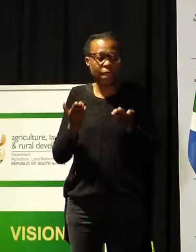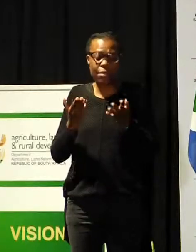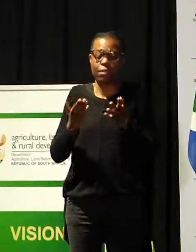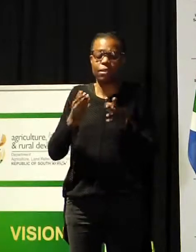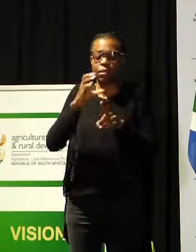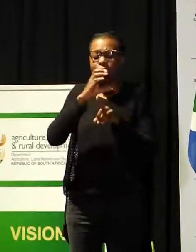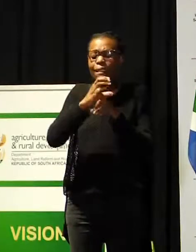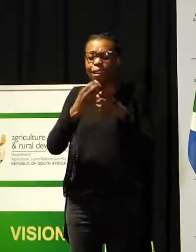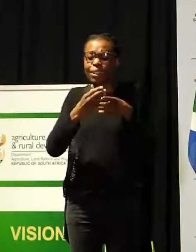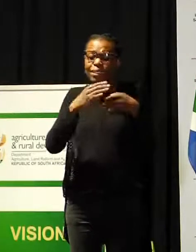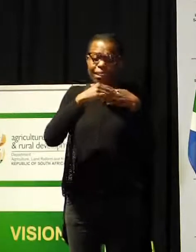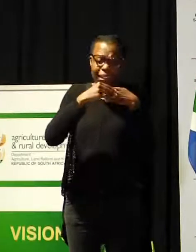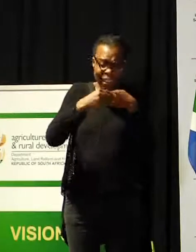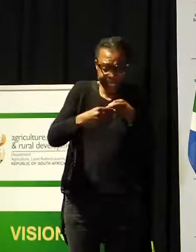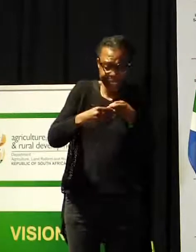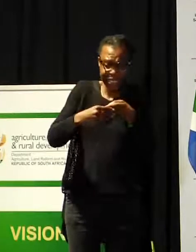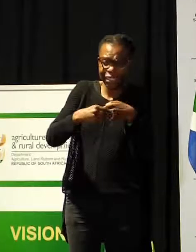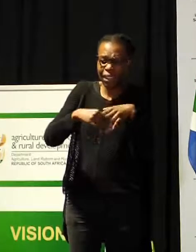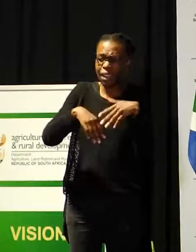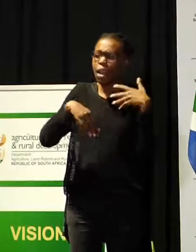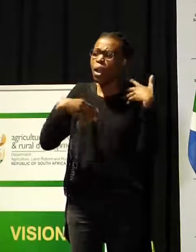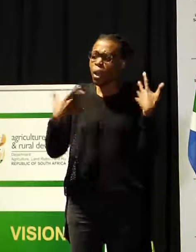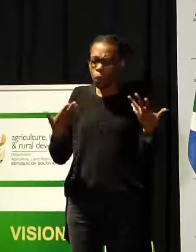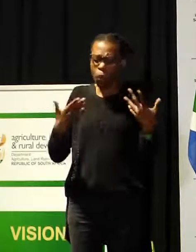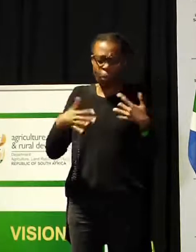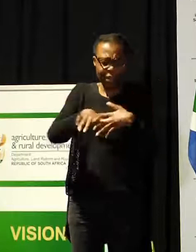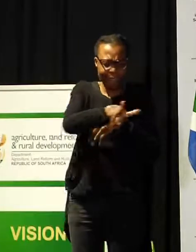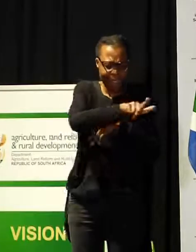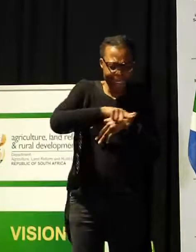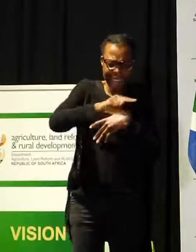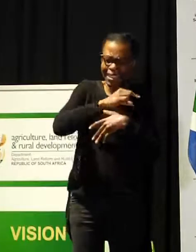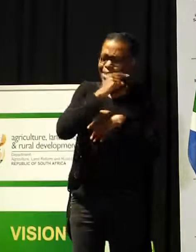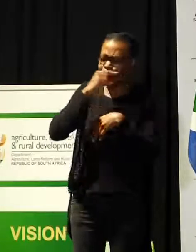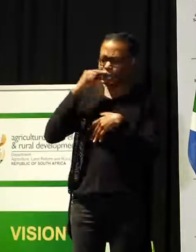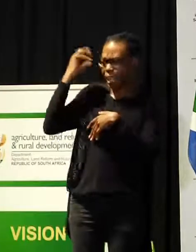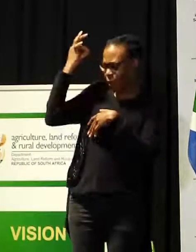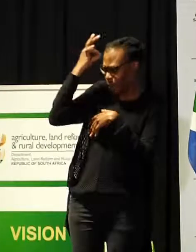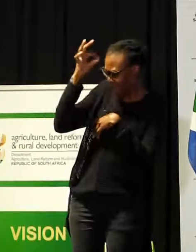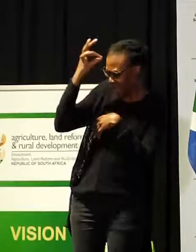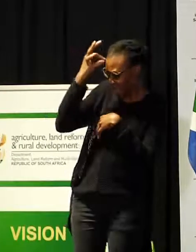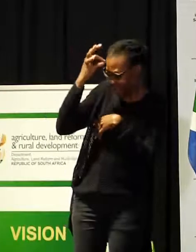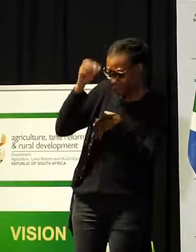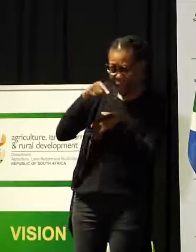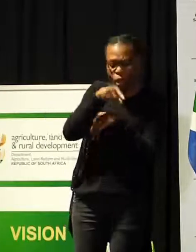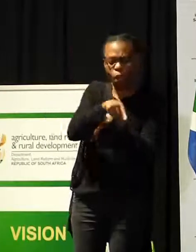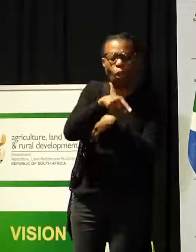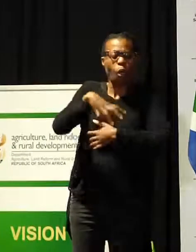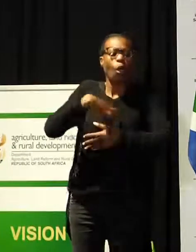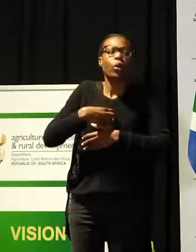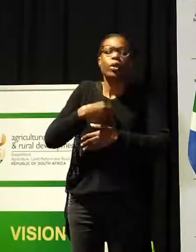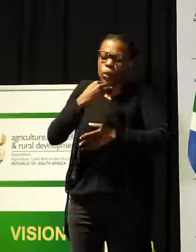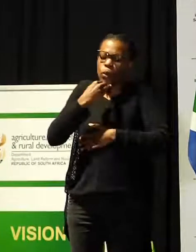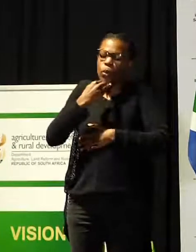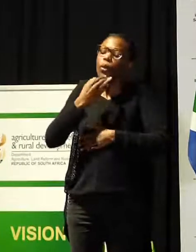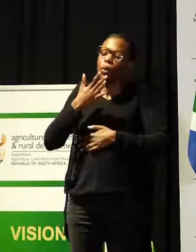traditional leadership, but the land is in the name of the state, but it's not yet proclaimed as communal land.